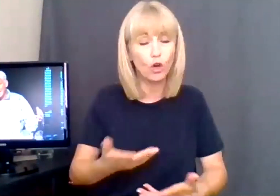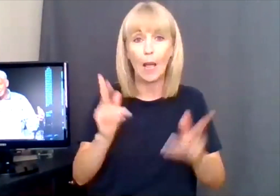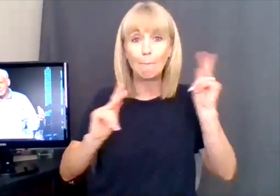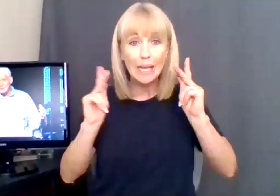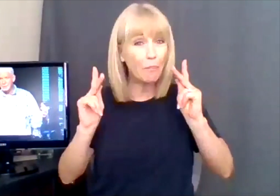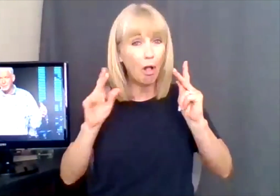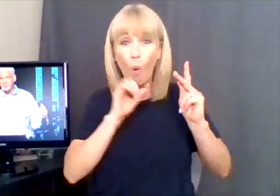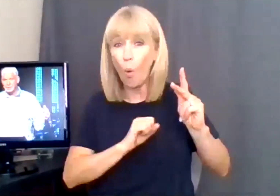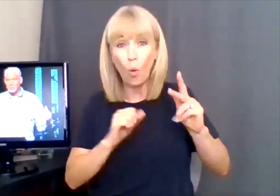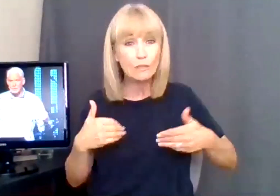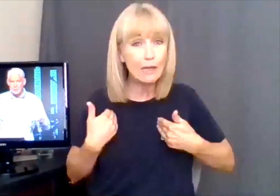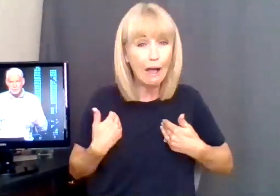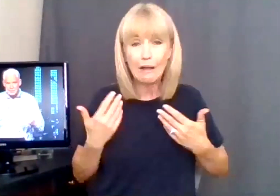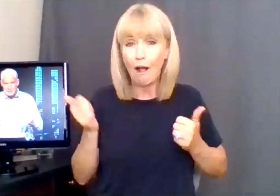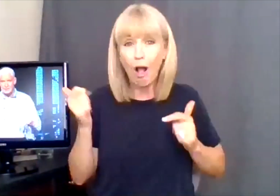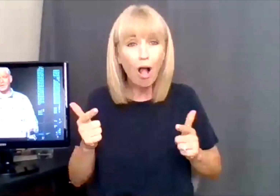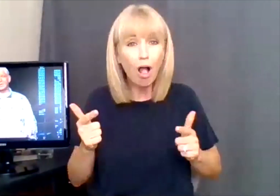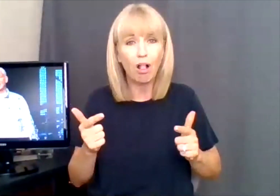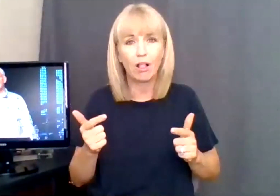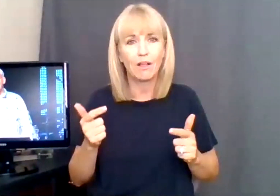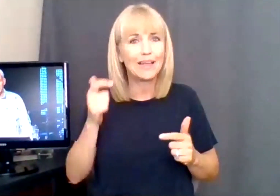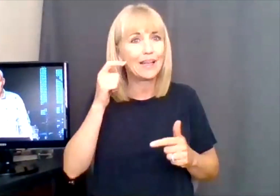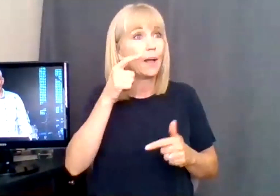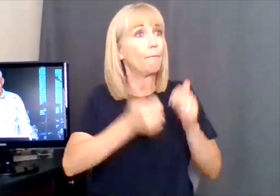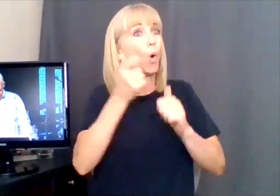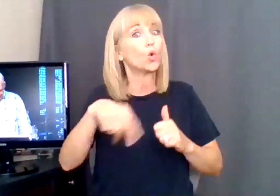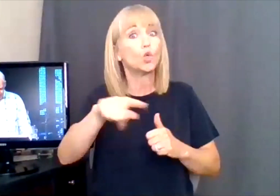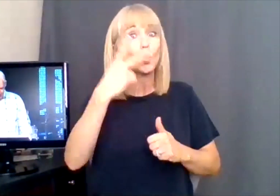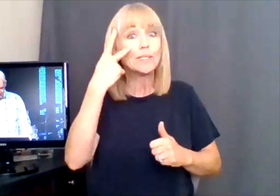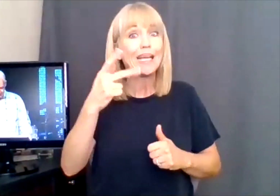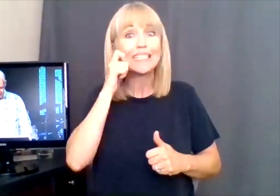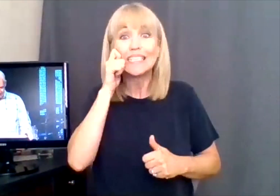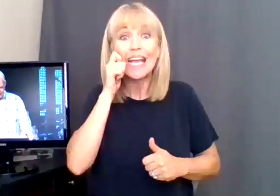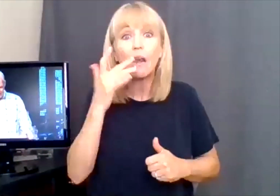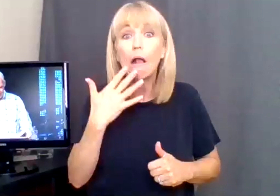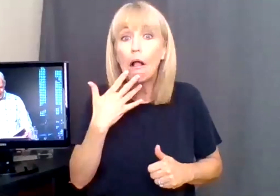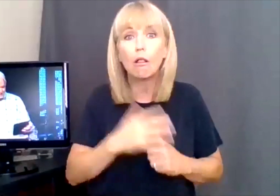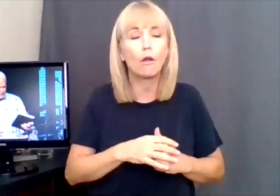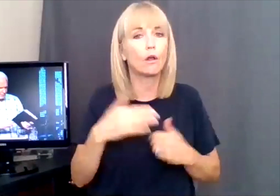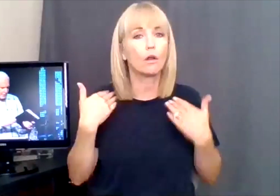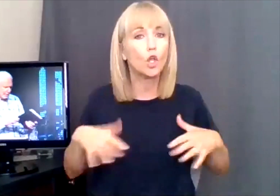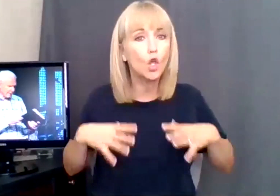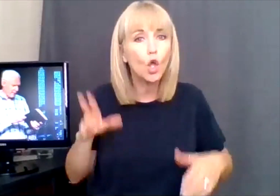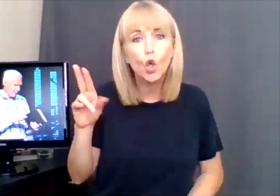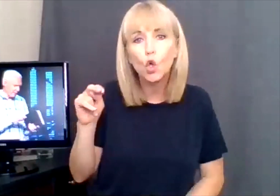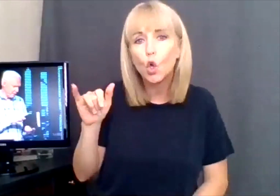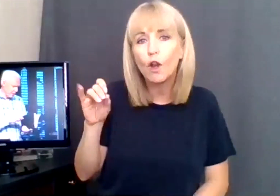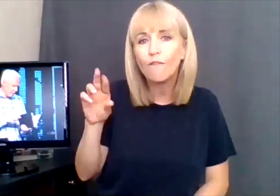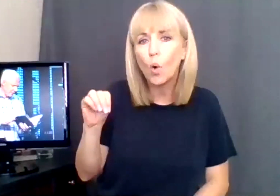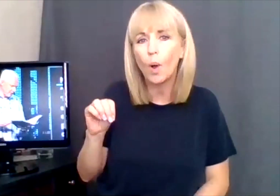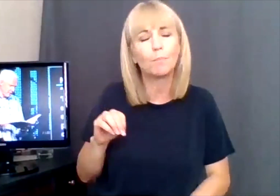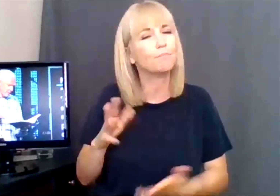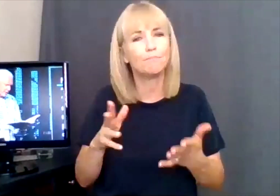all ages more than we'll see a skin color or the uniform that they may be wearing. I think a good example to help